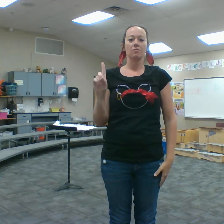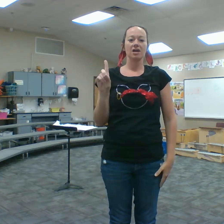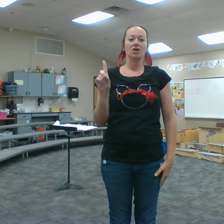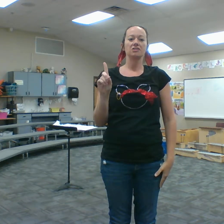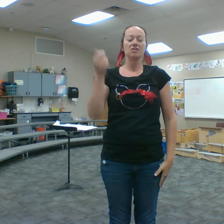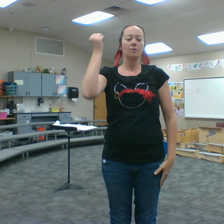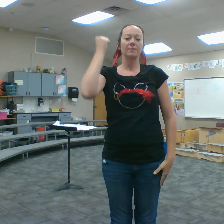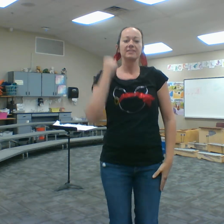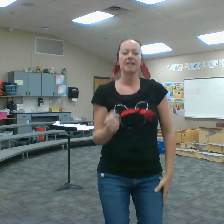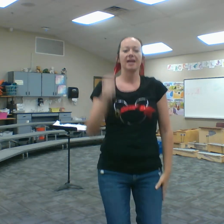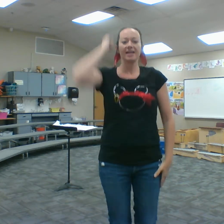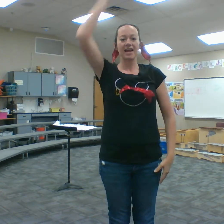a one-horse open sleigh.